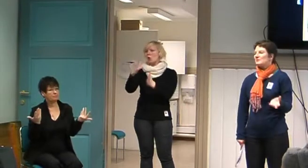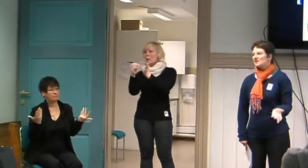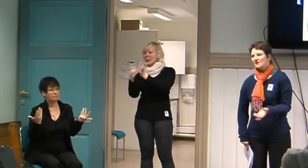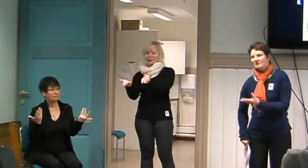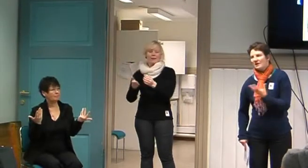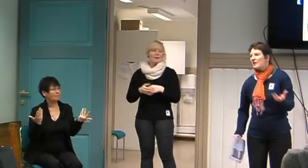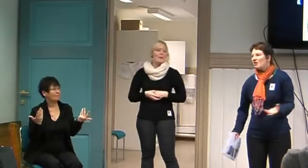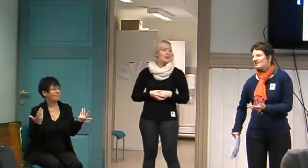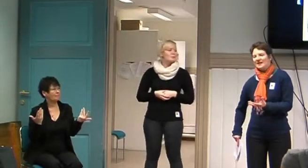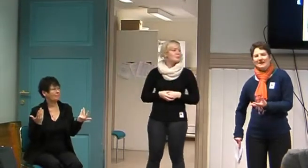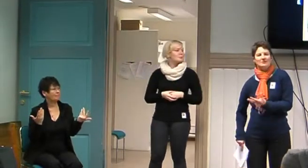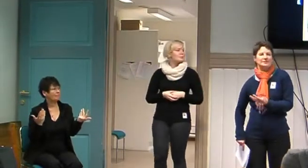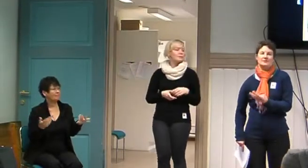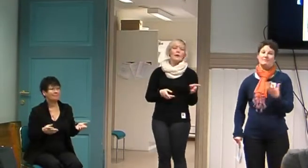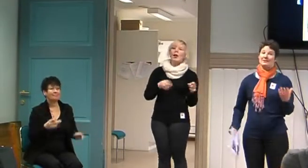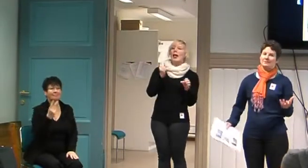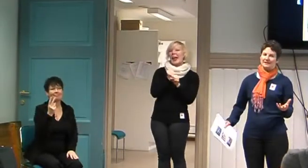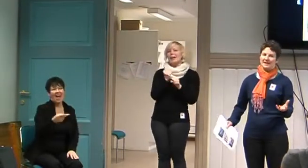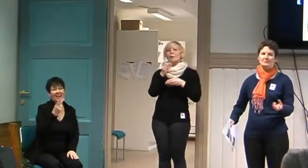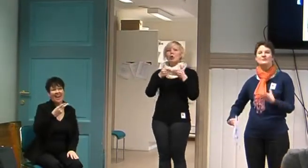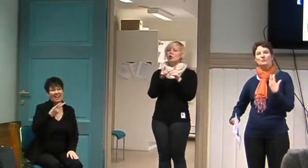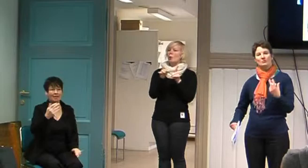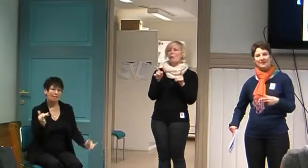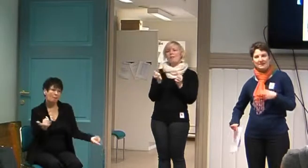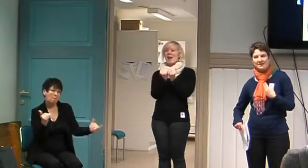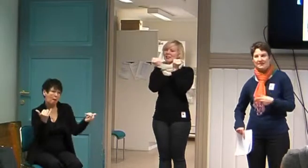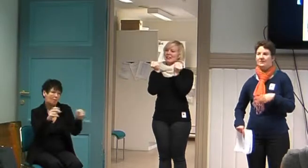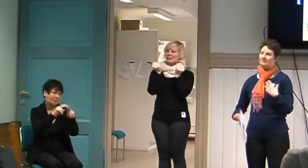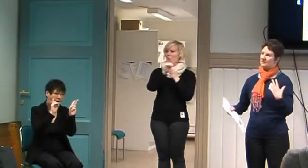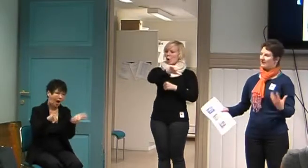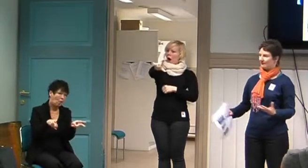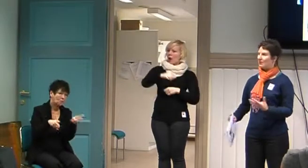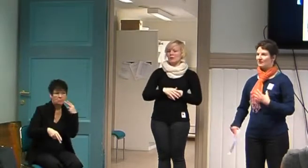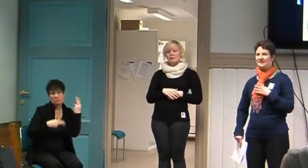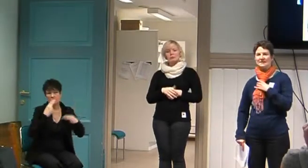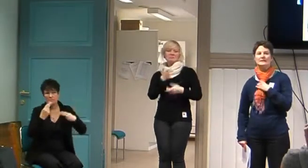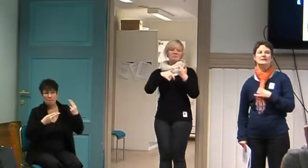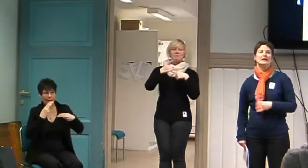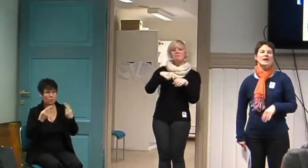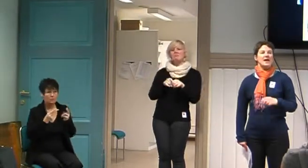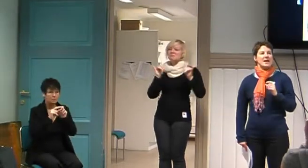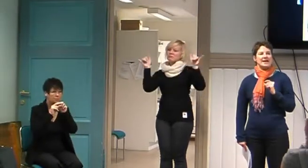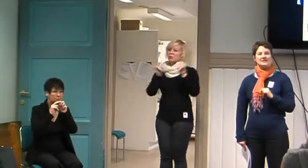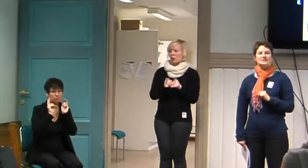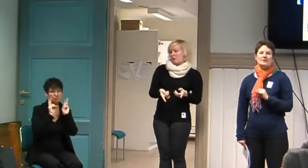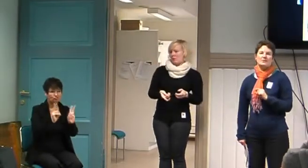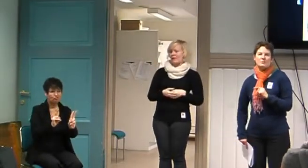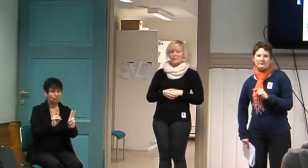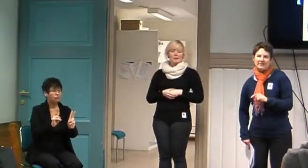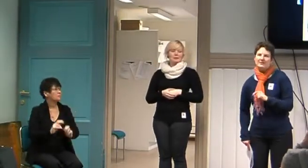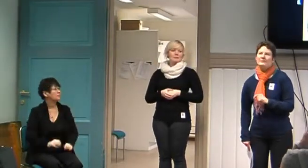It was built as a party house, a banqueting house for eating and having parties in.